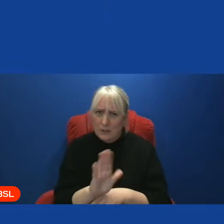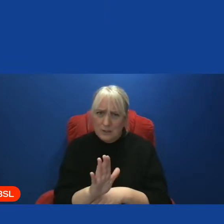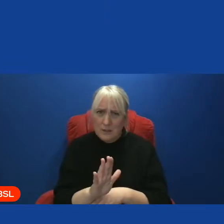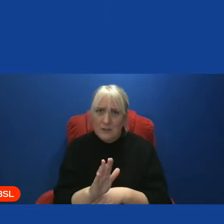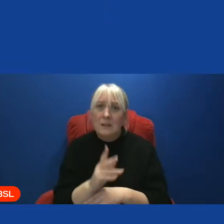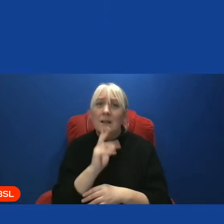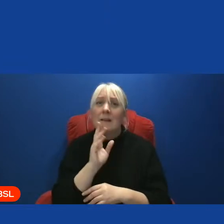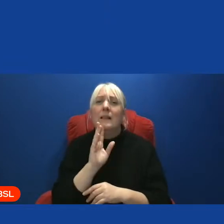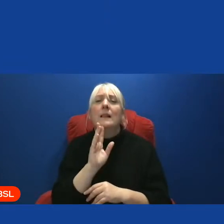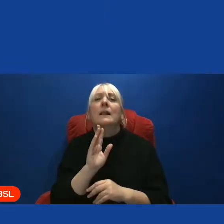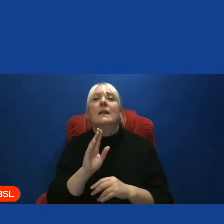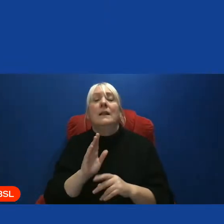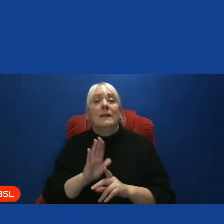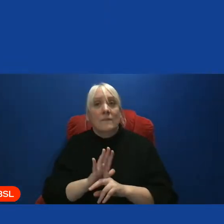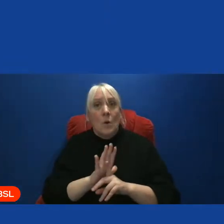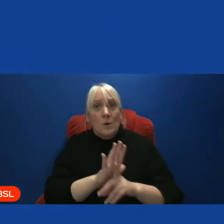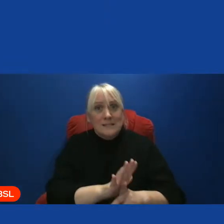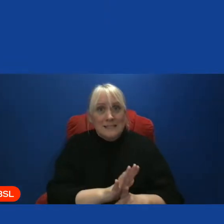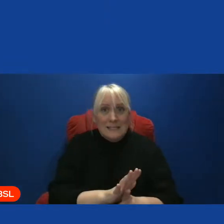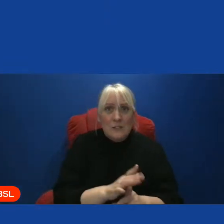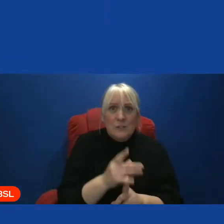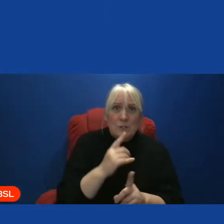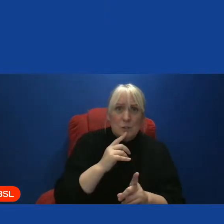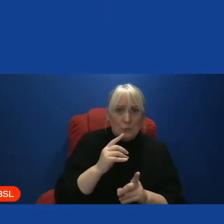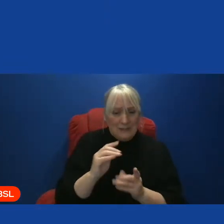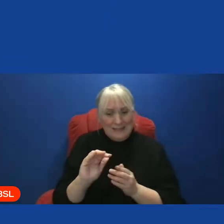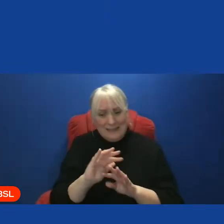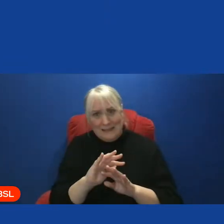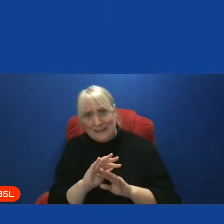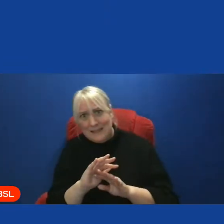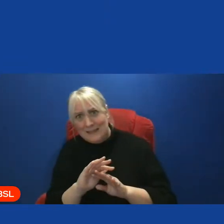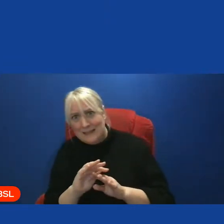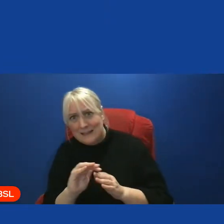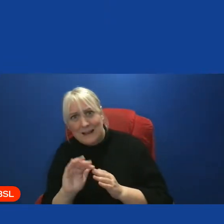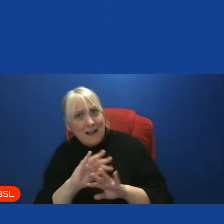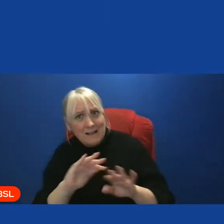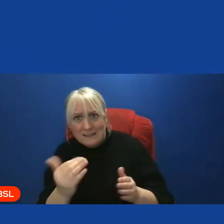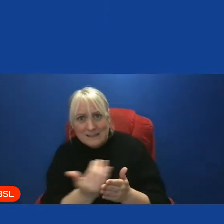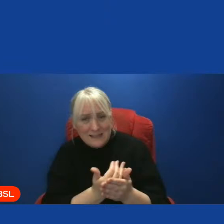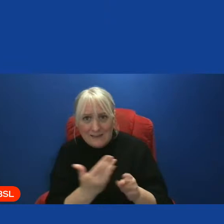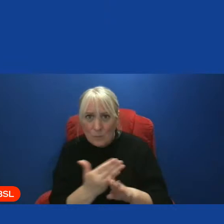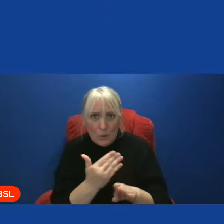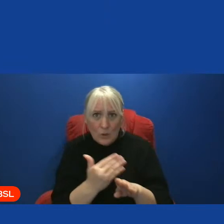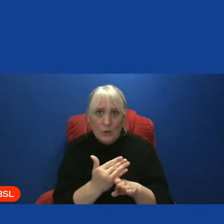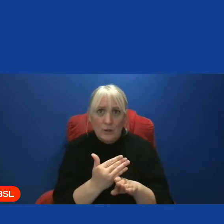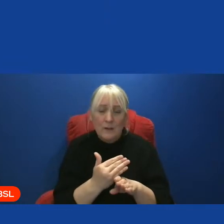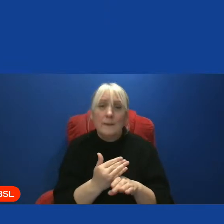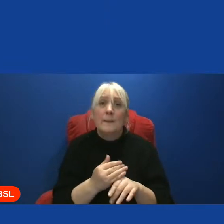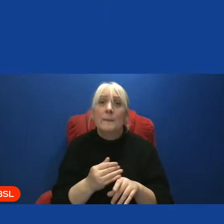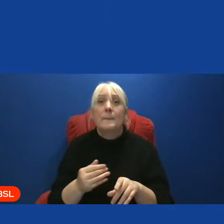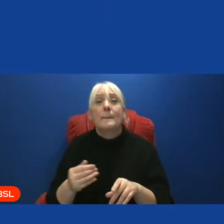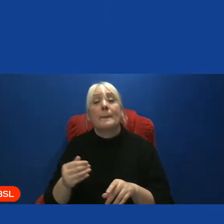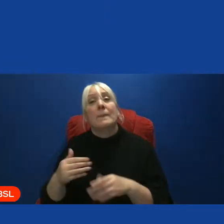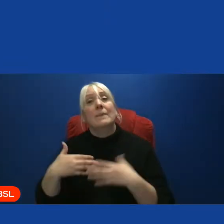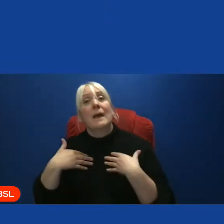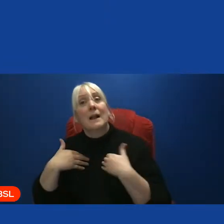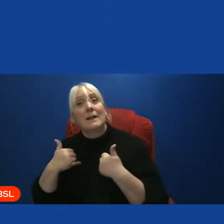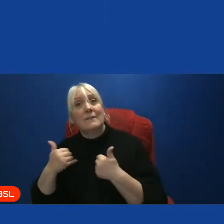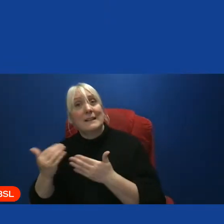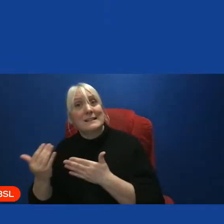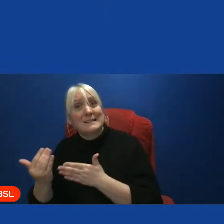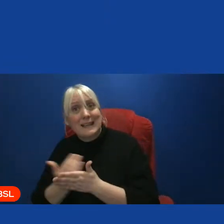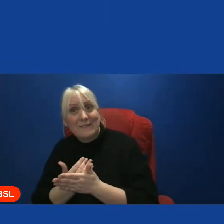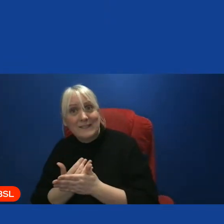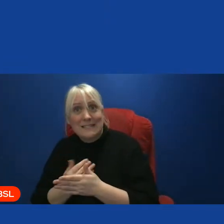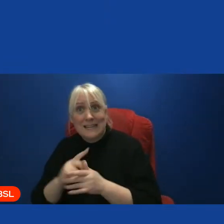unsuitable, insecure, and exploitative employment. At the same time, the Health and Safety Executive has seen its enforcement powers